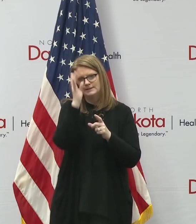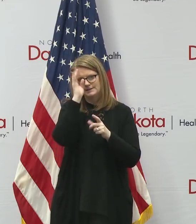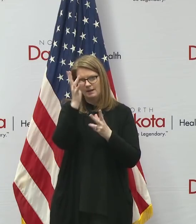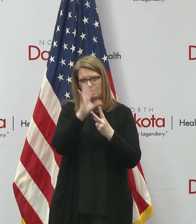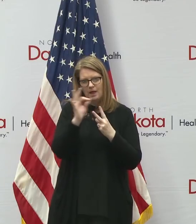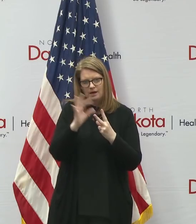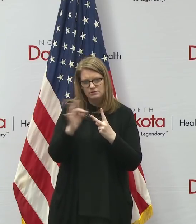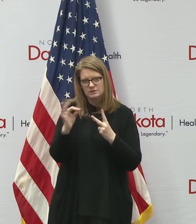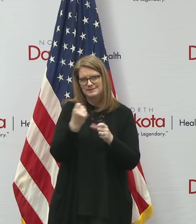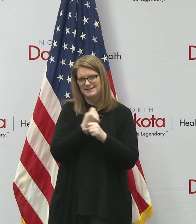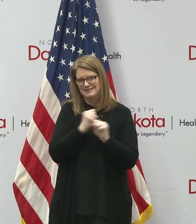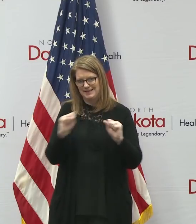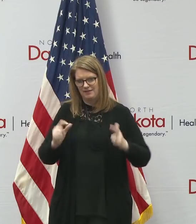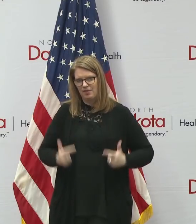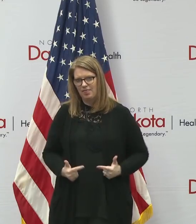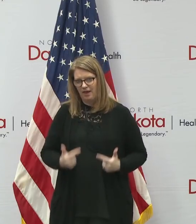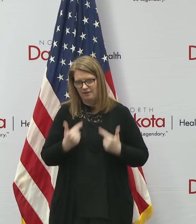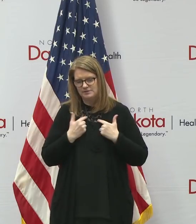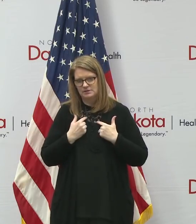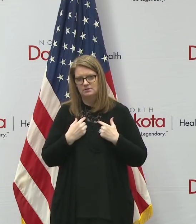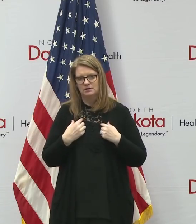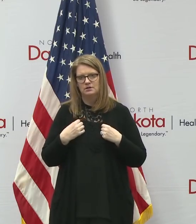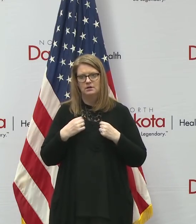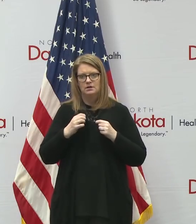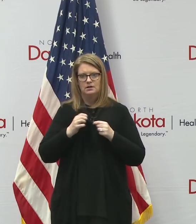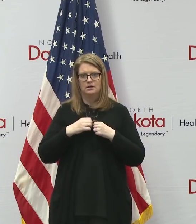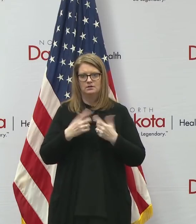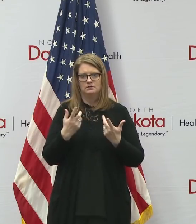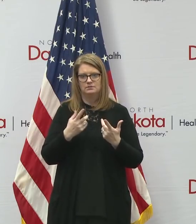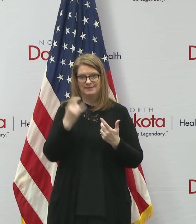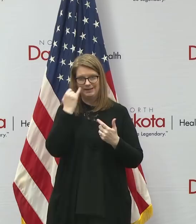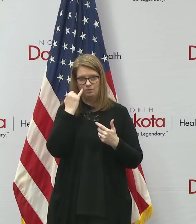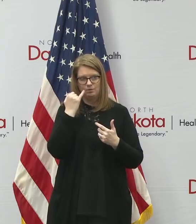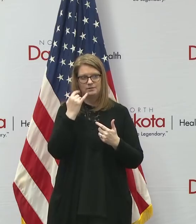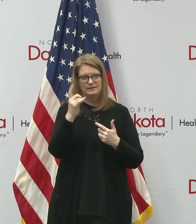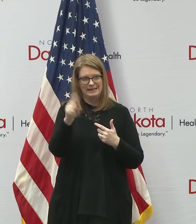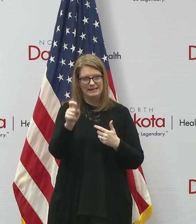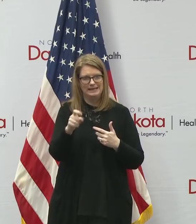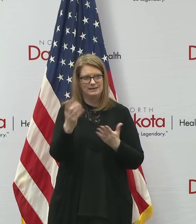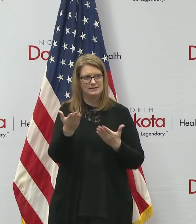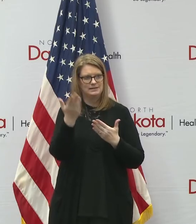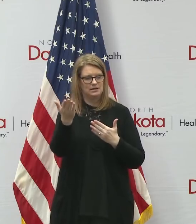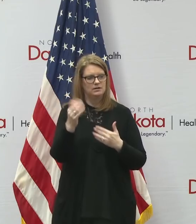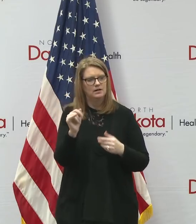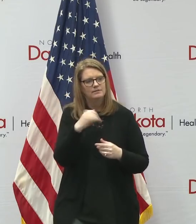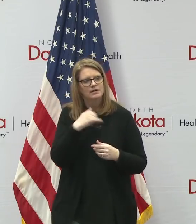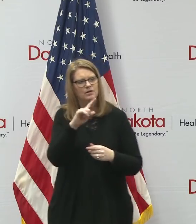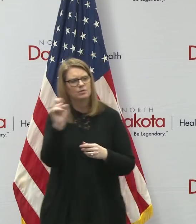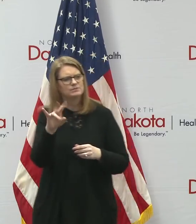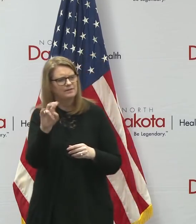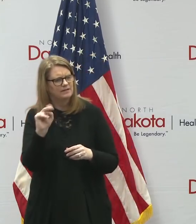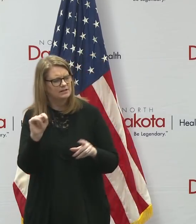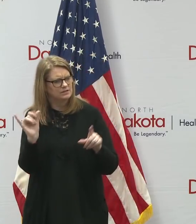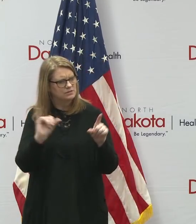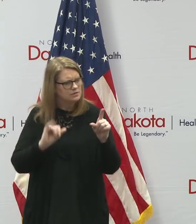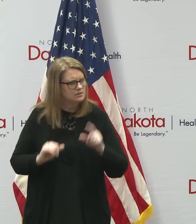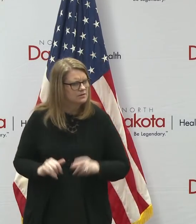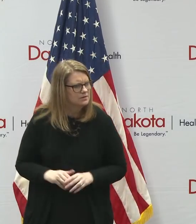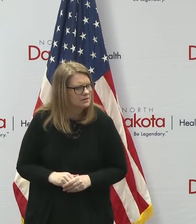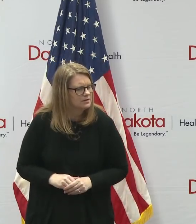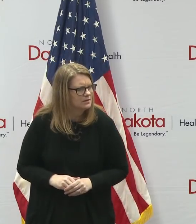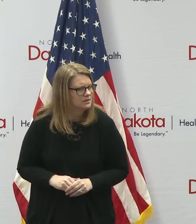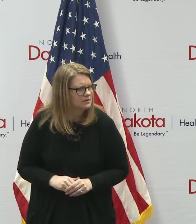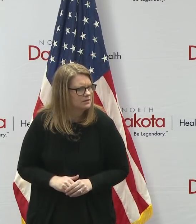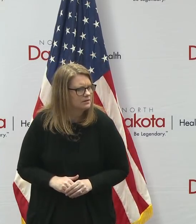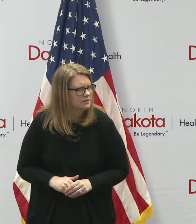save lives when the point of need presents itself. I have a question about ventilators as well. In the past, there's